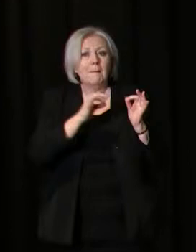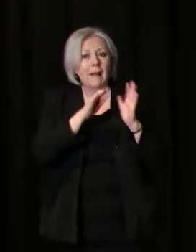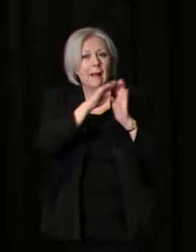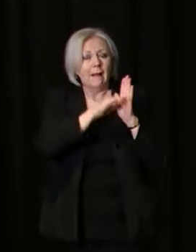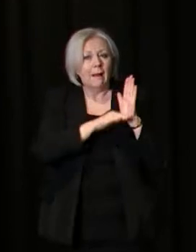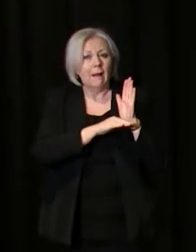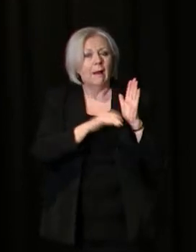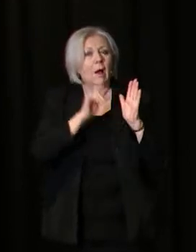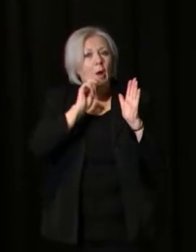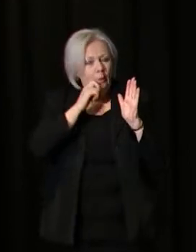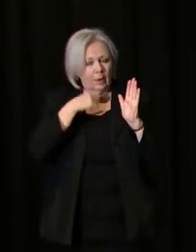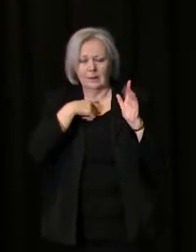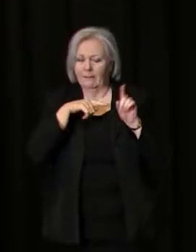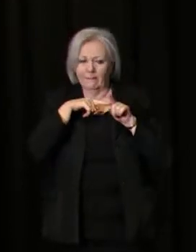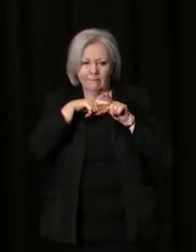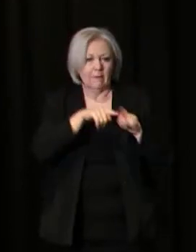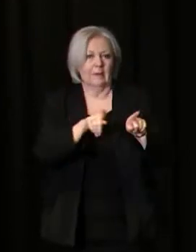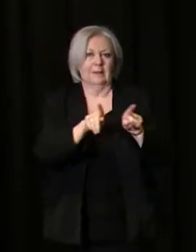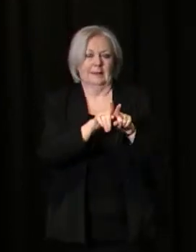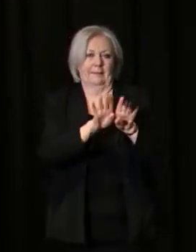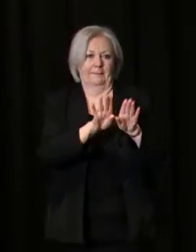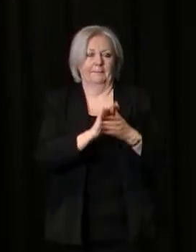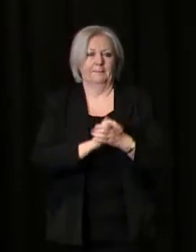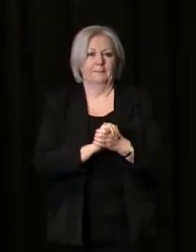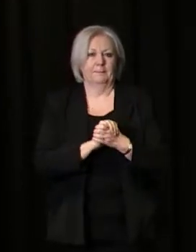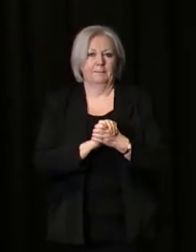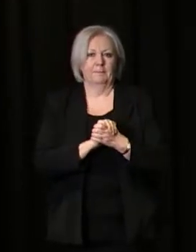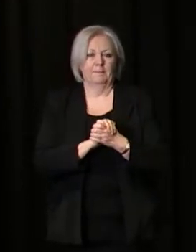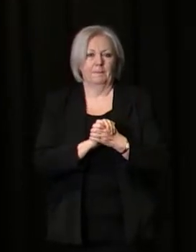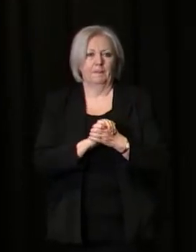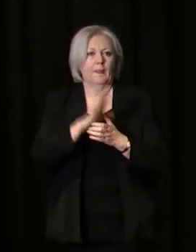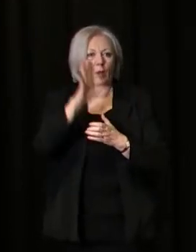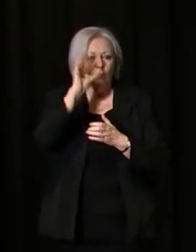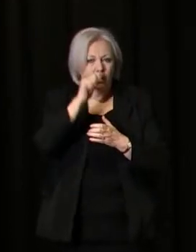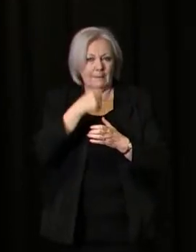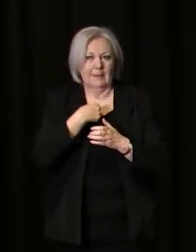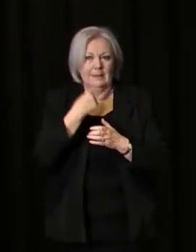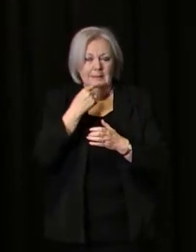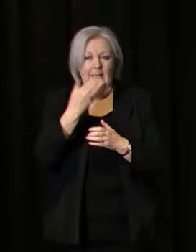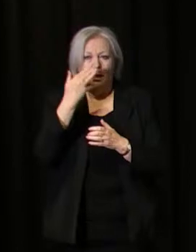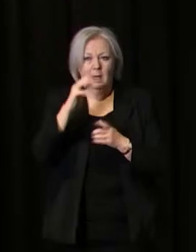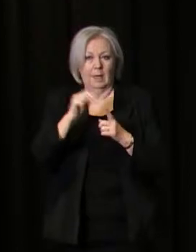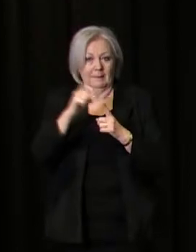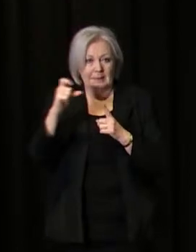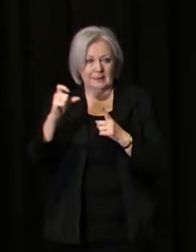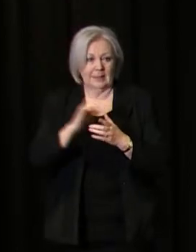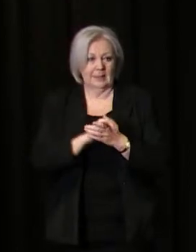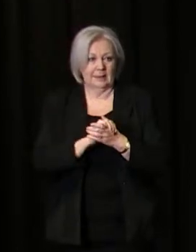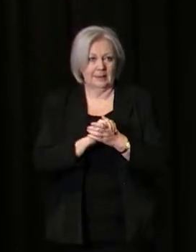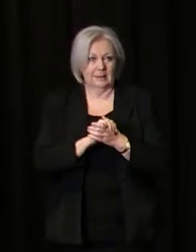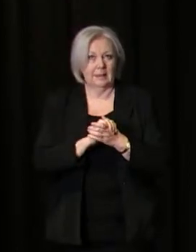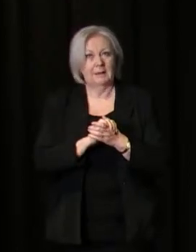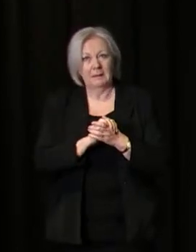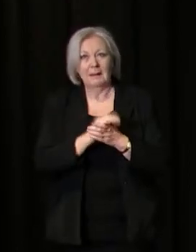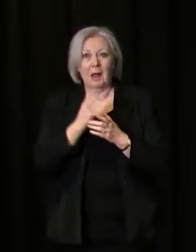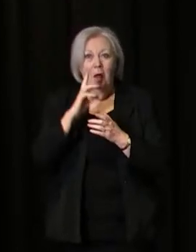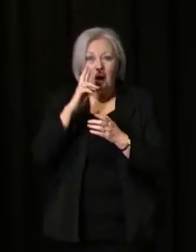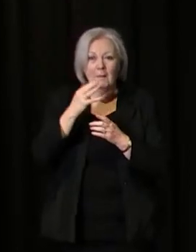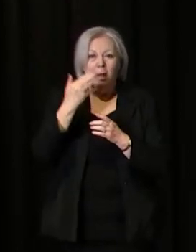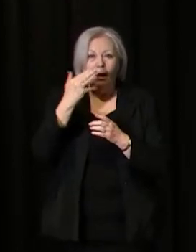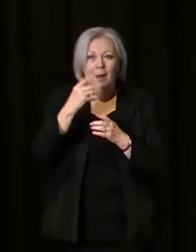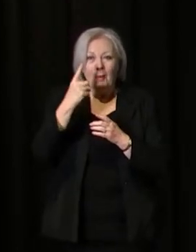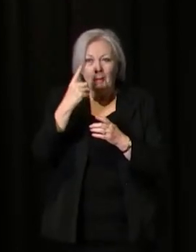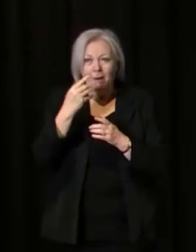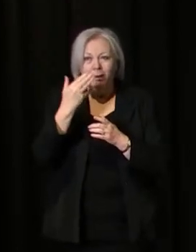it. And ultimately, the point I'm making is, at 90%, and then 91 and 92, like whatever we